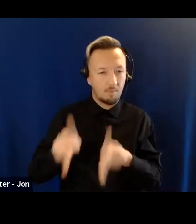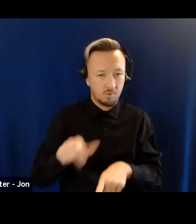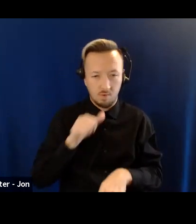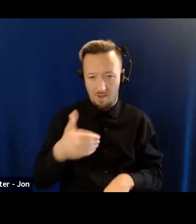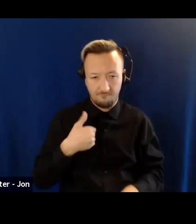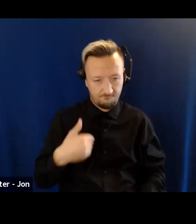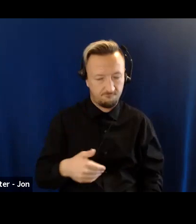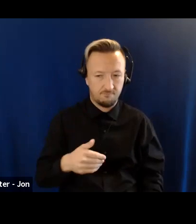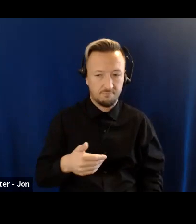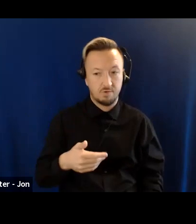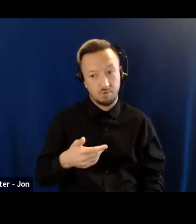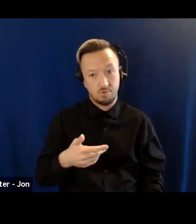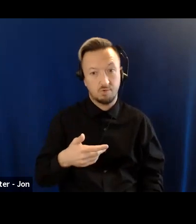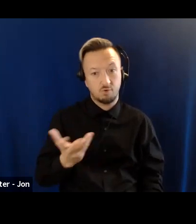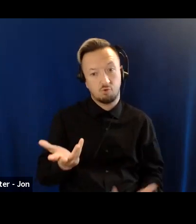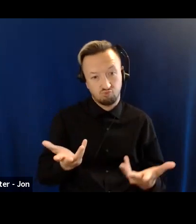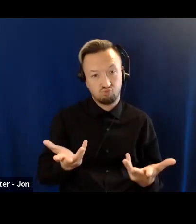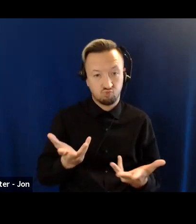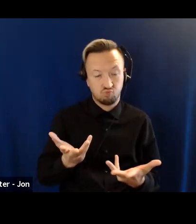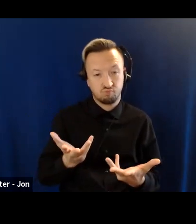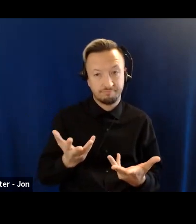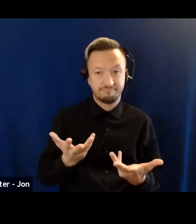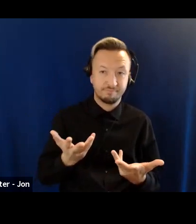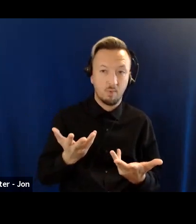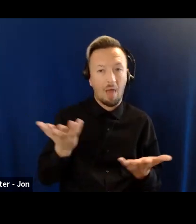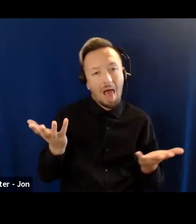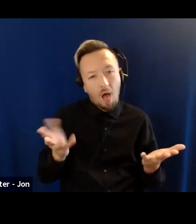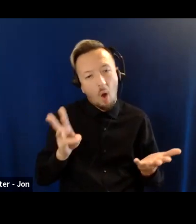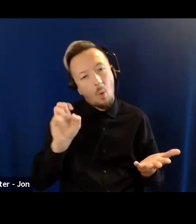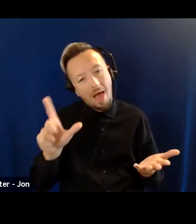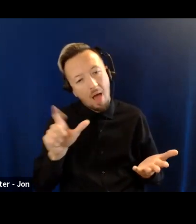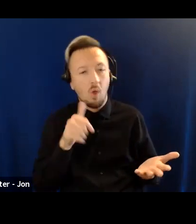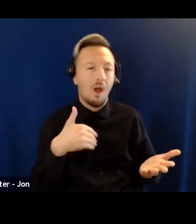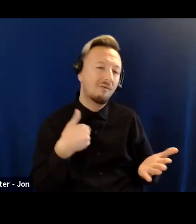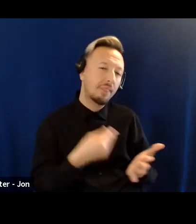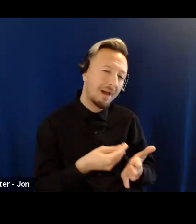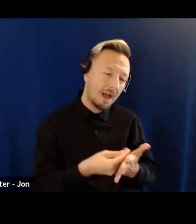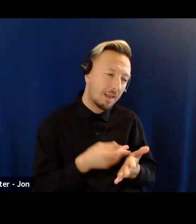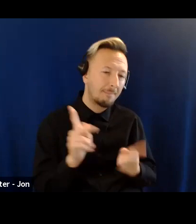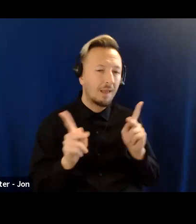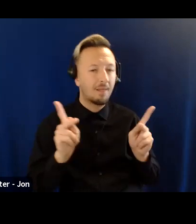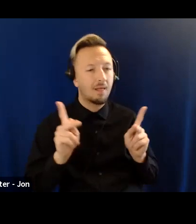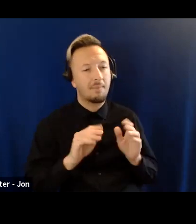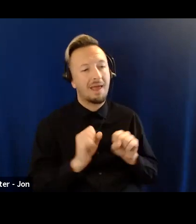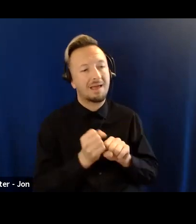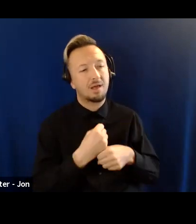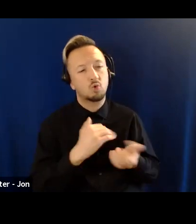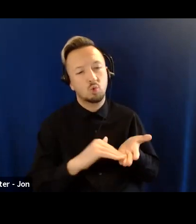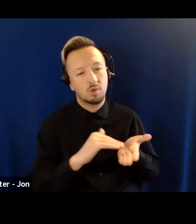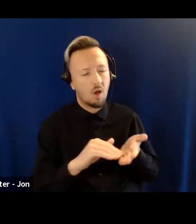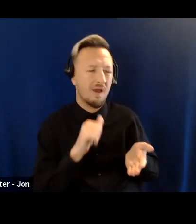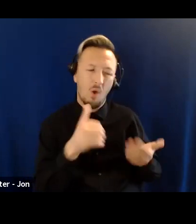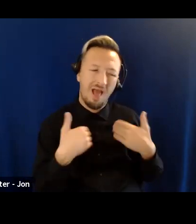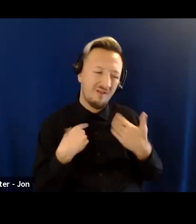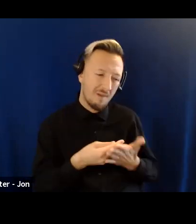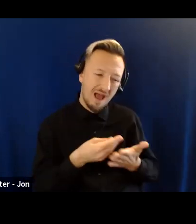So there's a lot of, oh, well, we just don't have enough money to provide adequate at-home